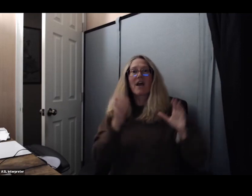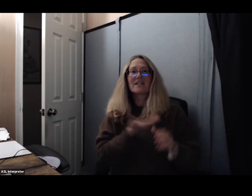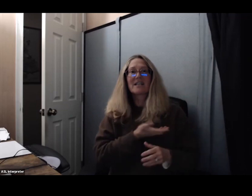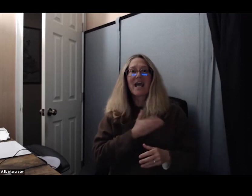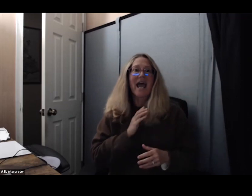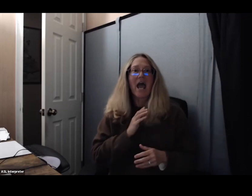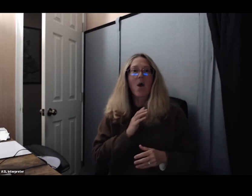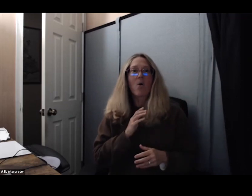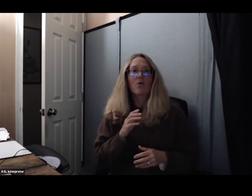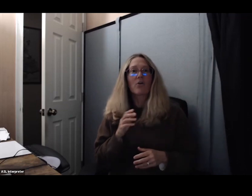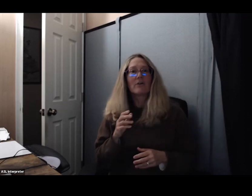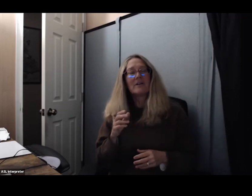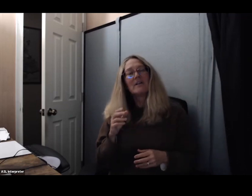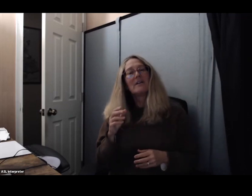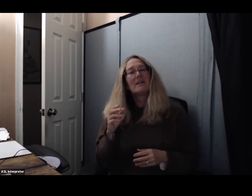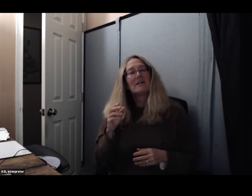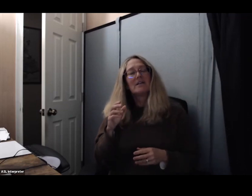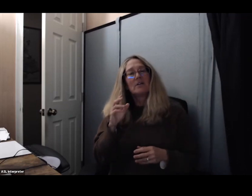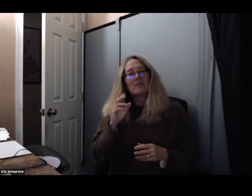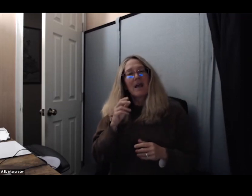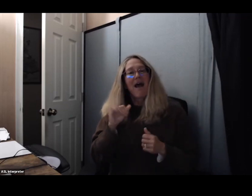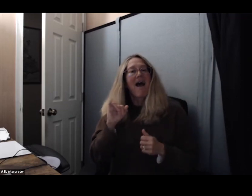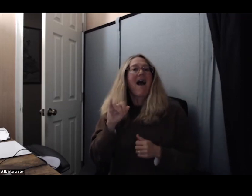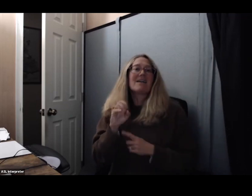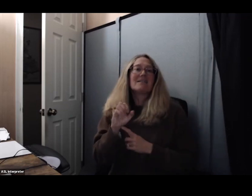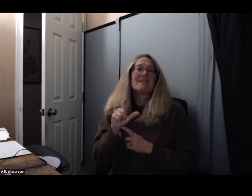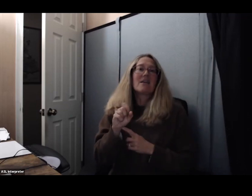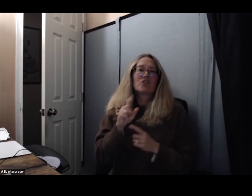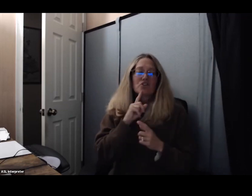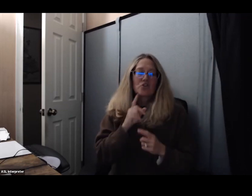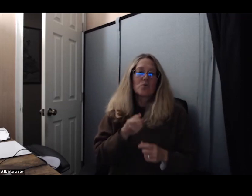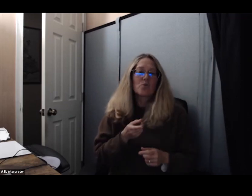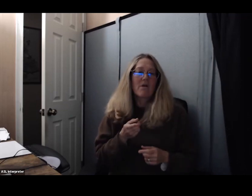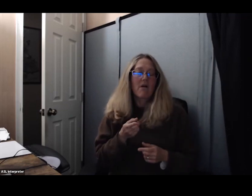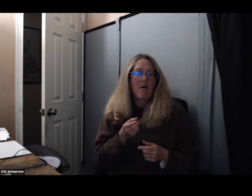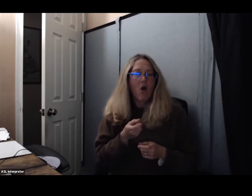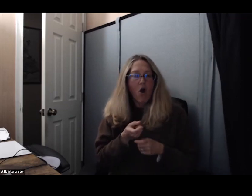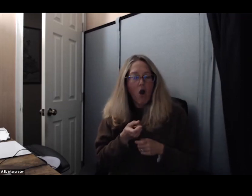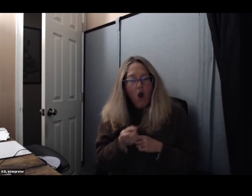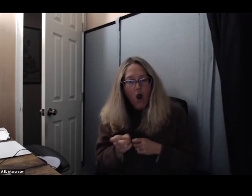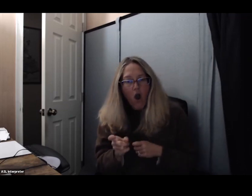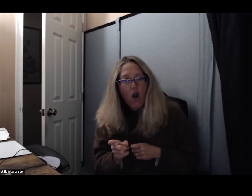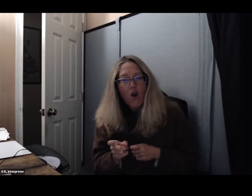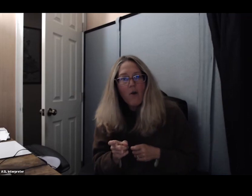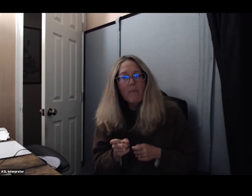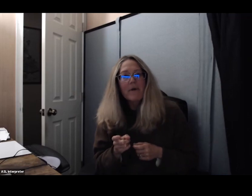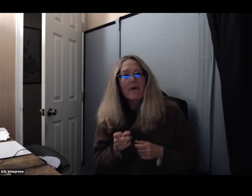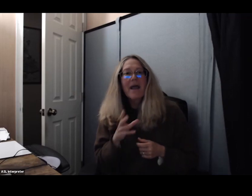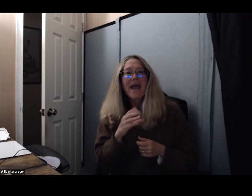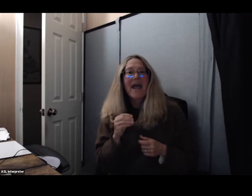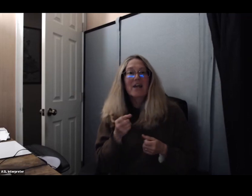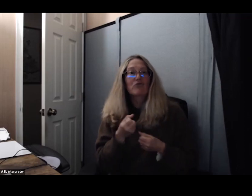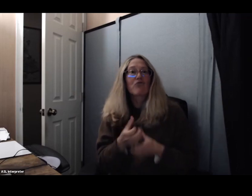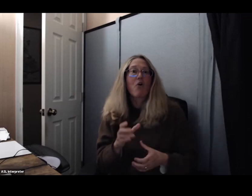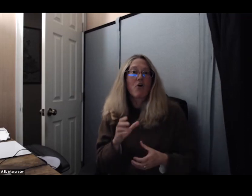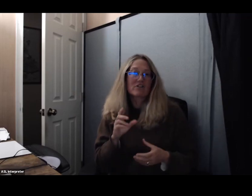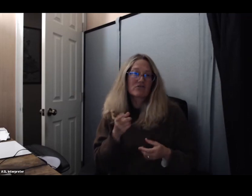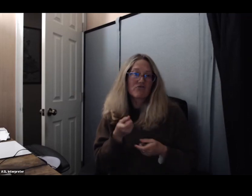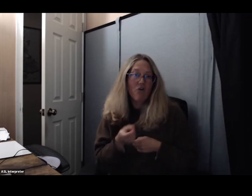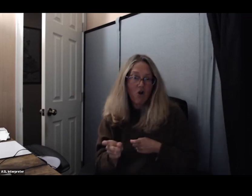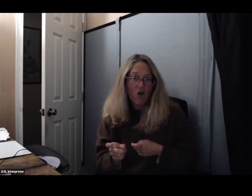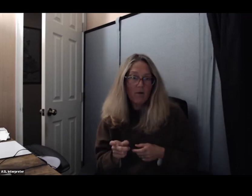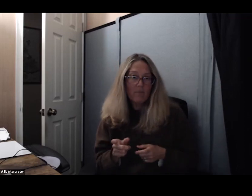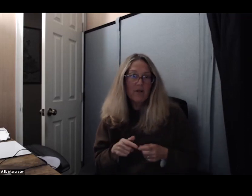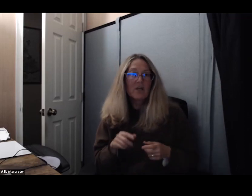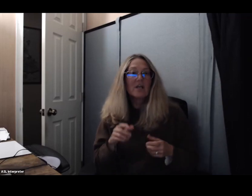the altar of personal injury, to inflict harm for causing harm. He warned that we will be tempted, quote,